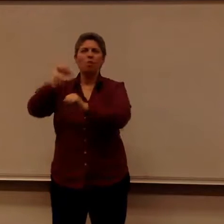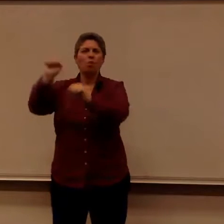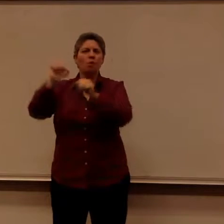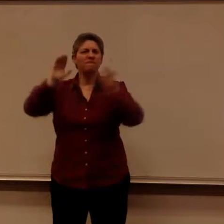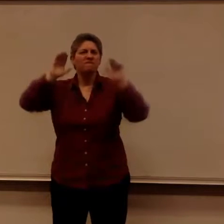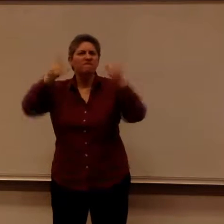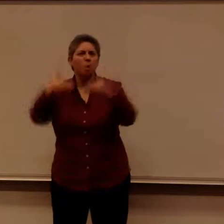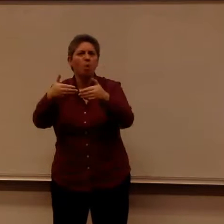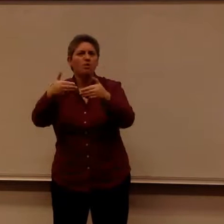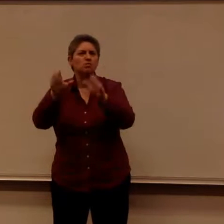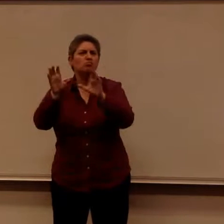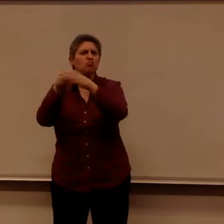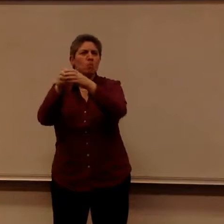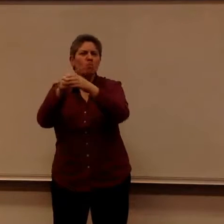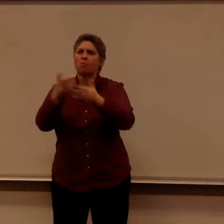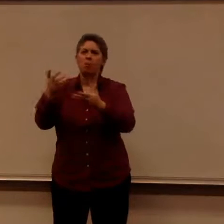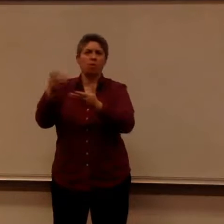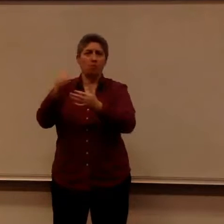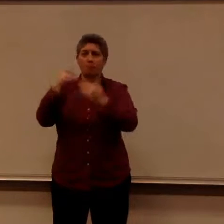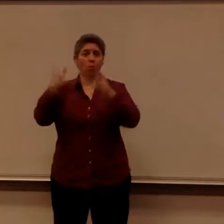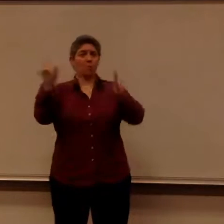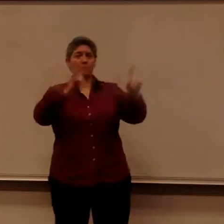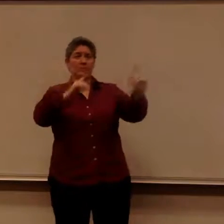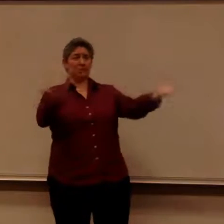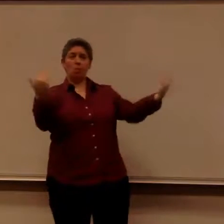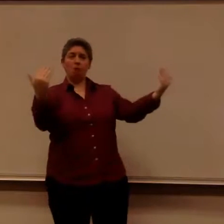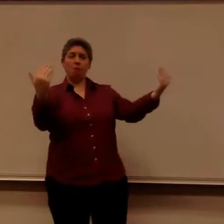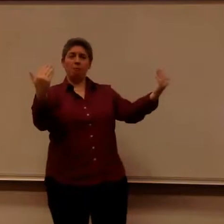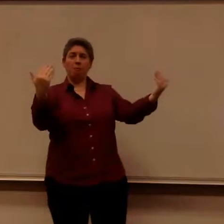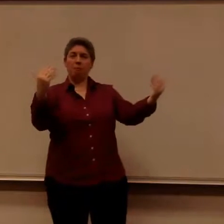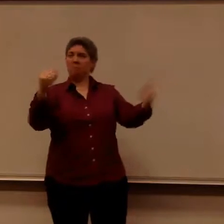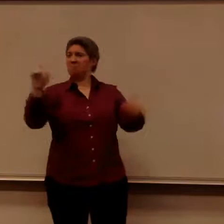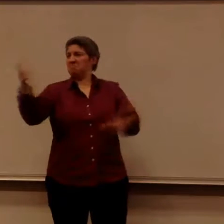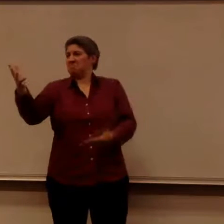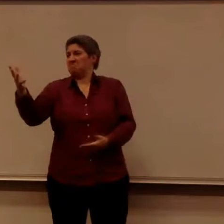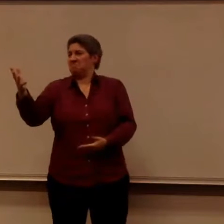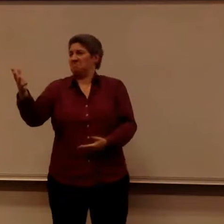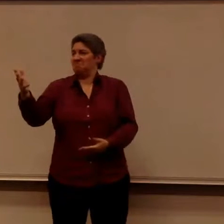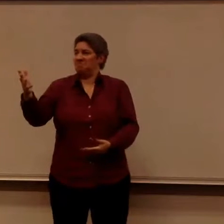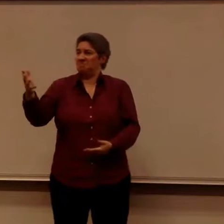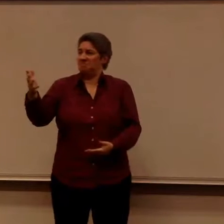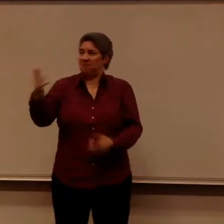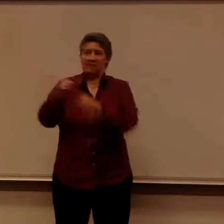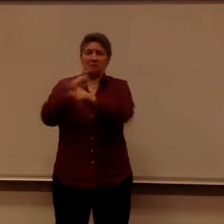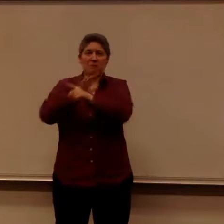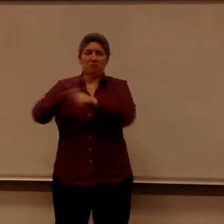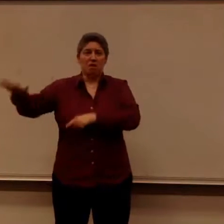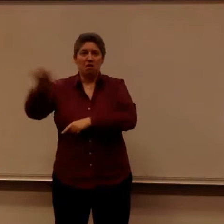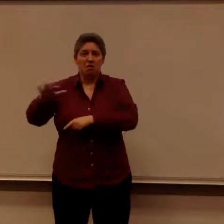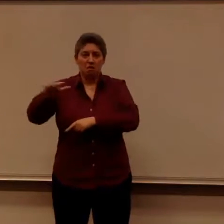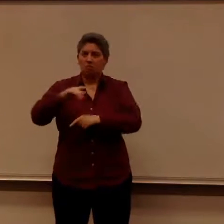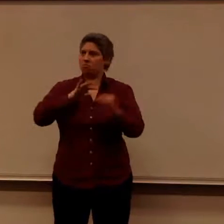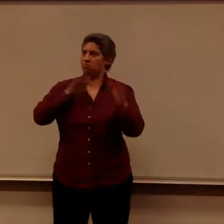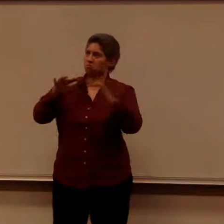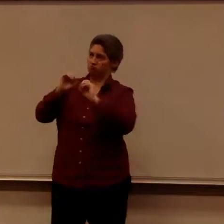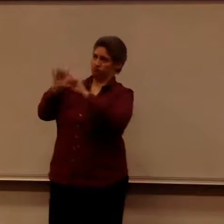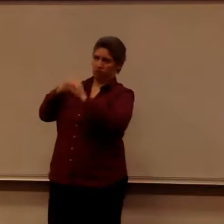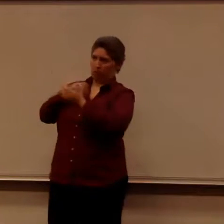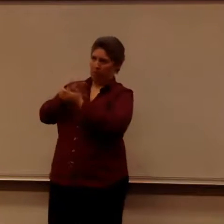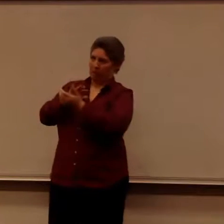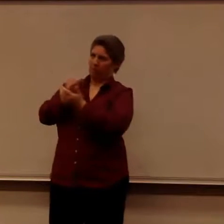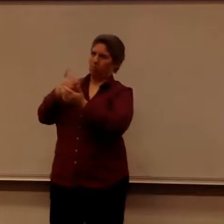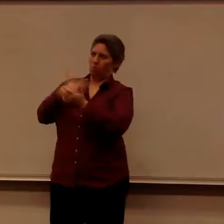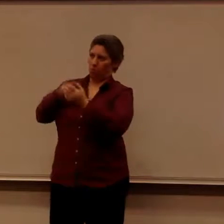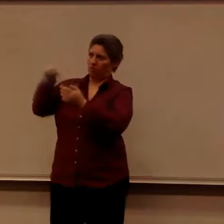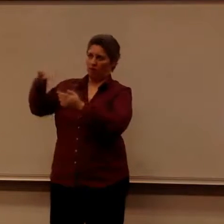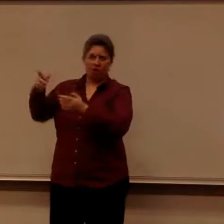local authorities will be holding consultations. So there may be focus groups, open meetings that will be open to deaf people. No doubt you'll see these within your own